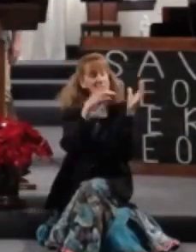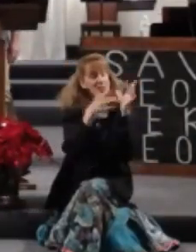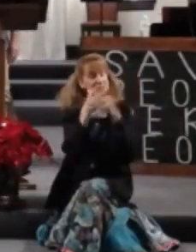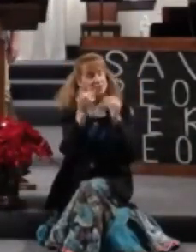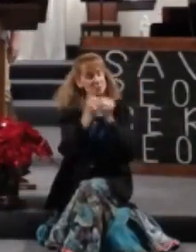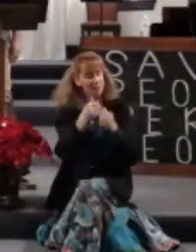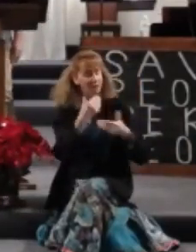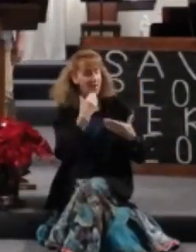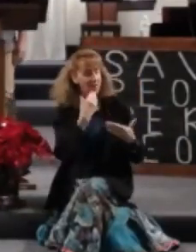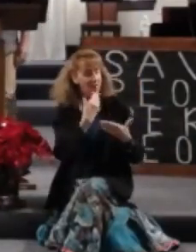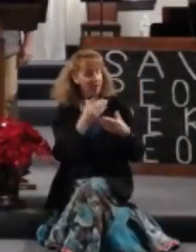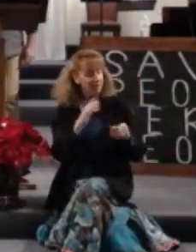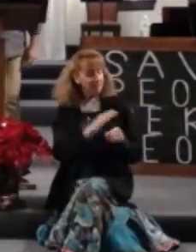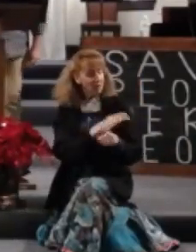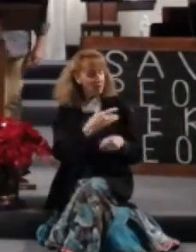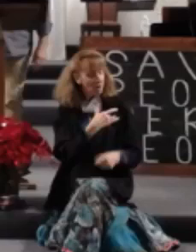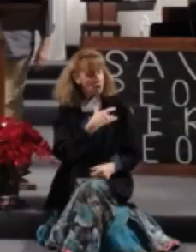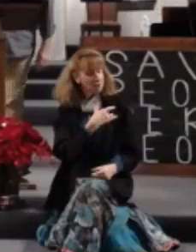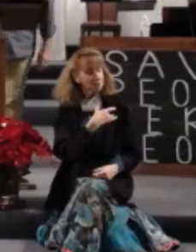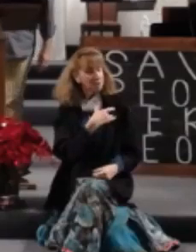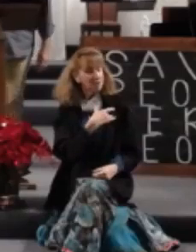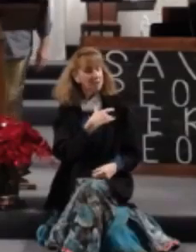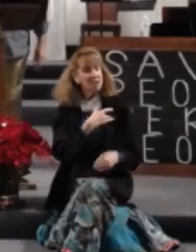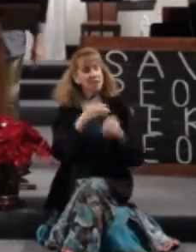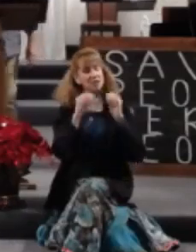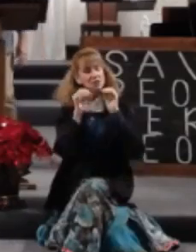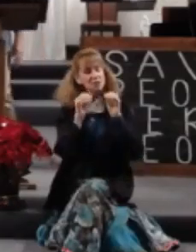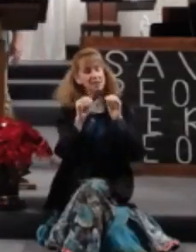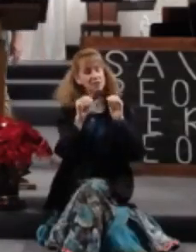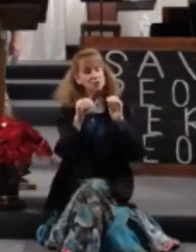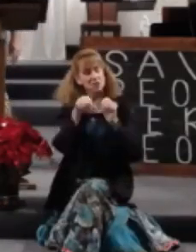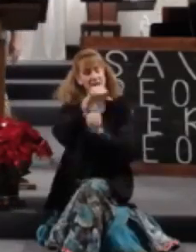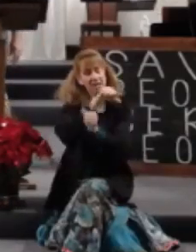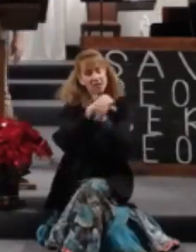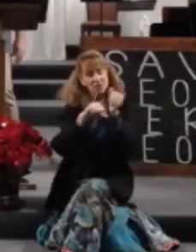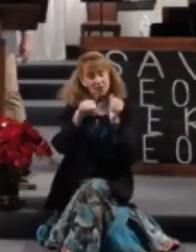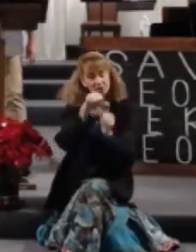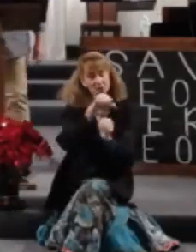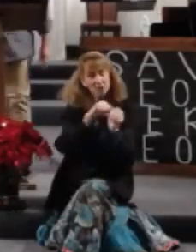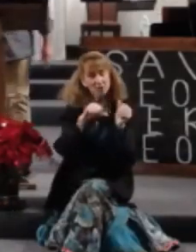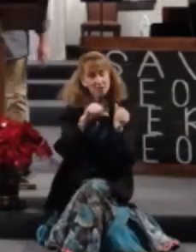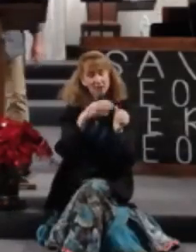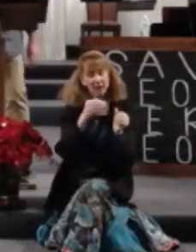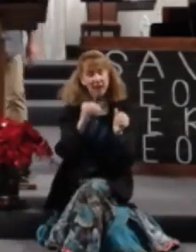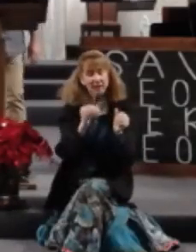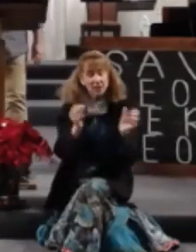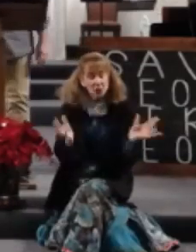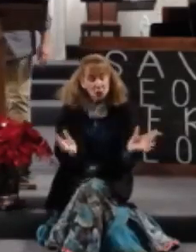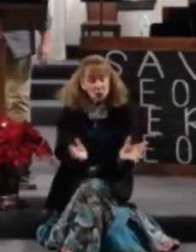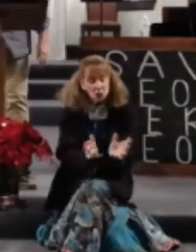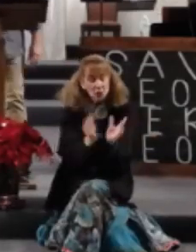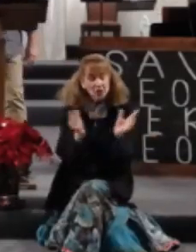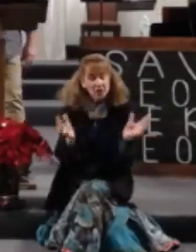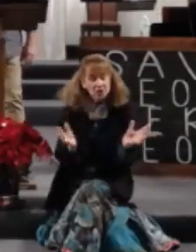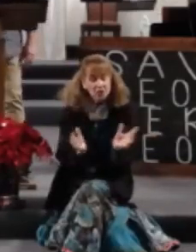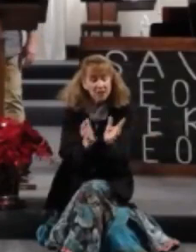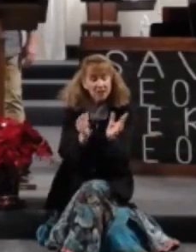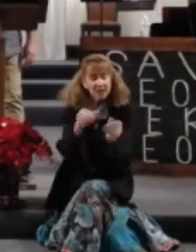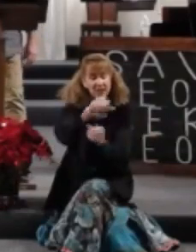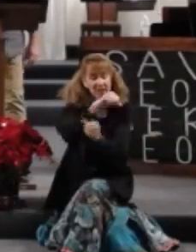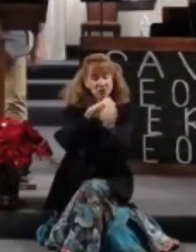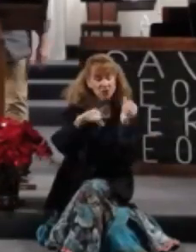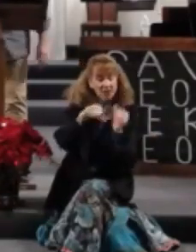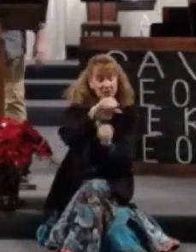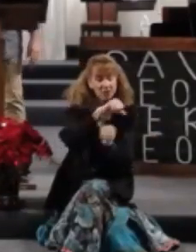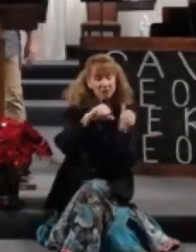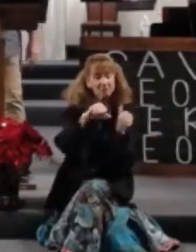hearts. In other words, teaching each other and admonishing each other